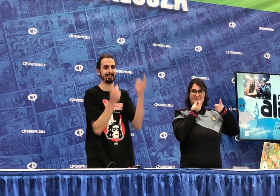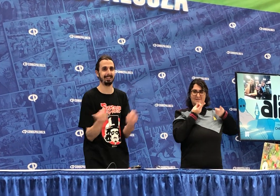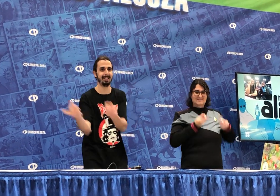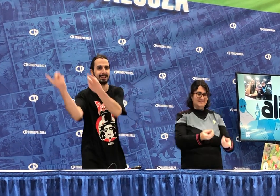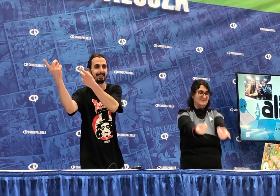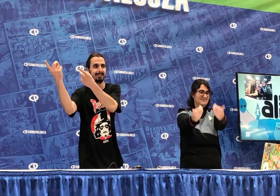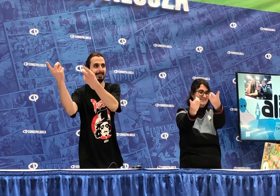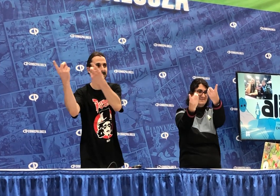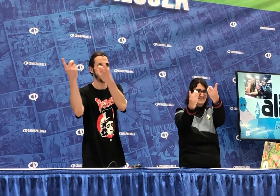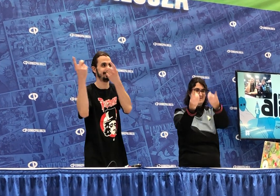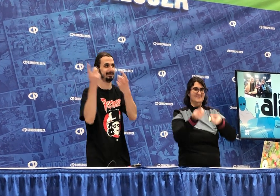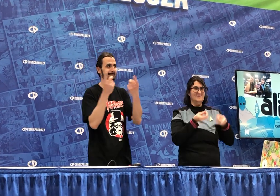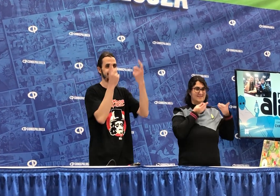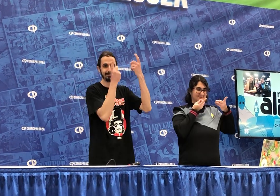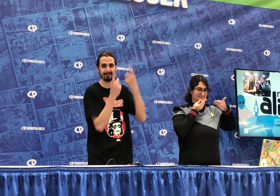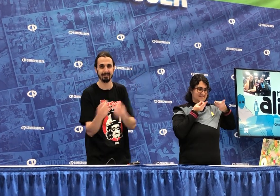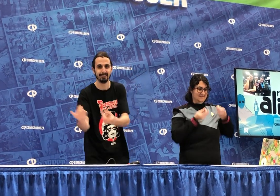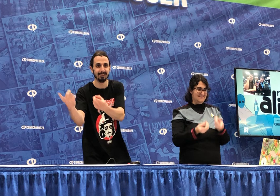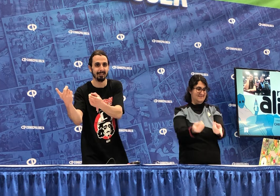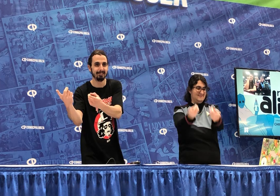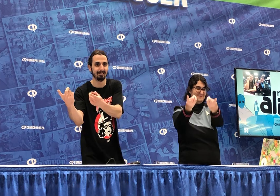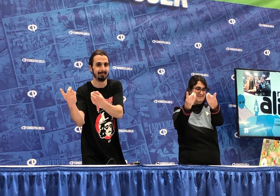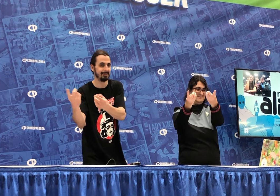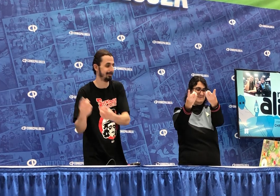For D, for Darcy, we're doing ski, but with D's.